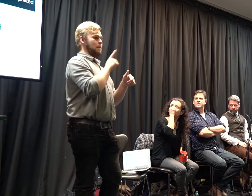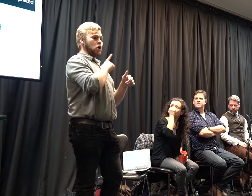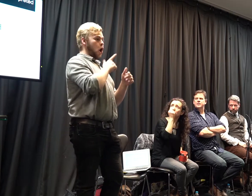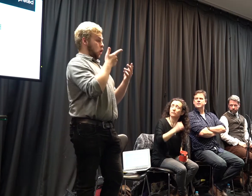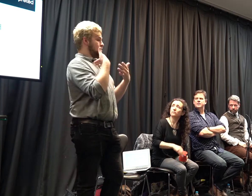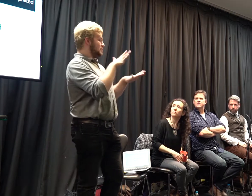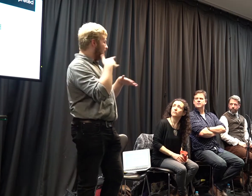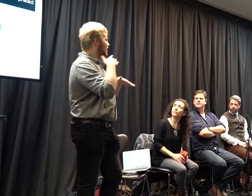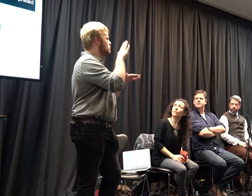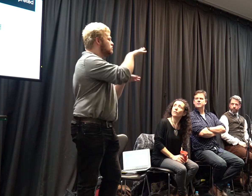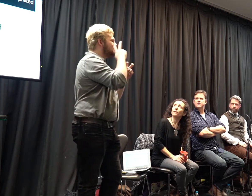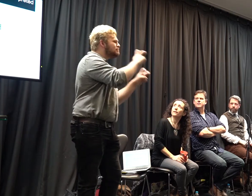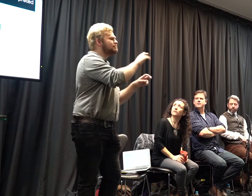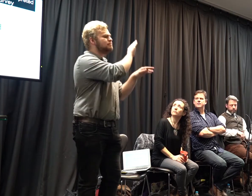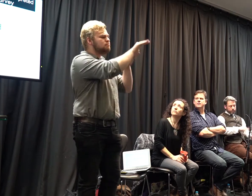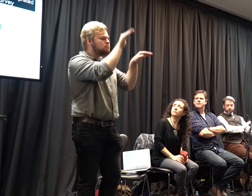survey.